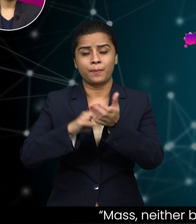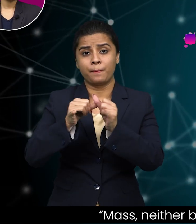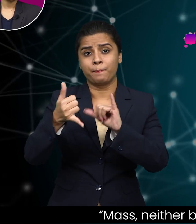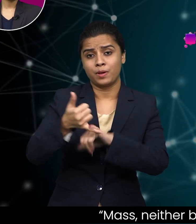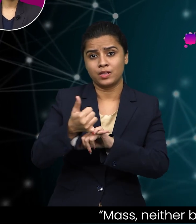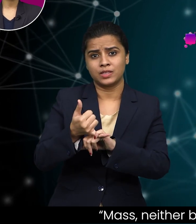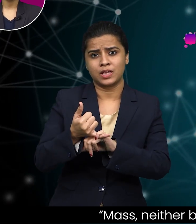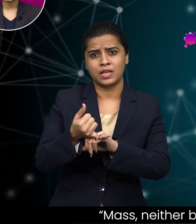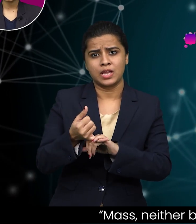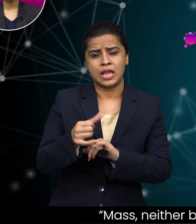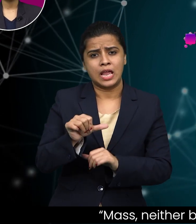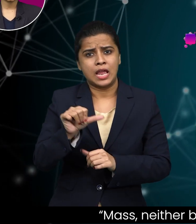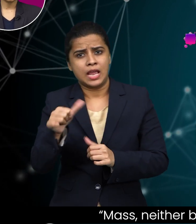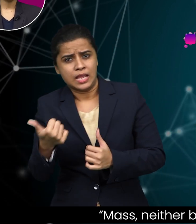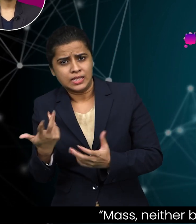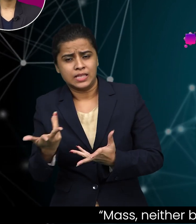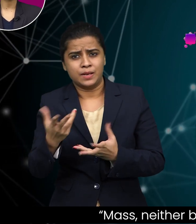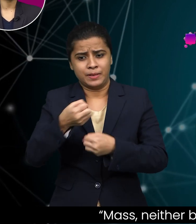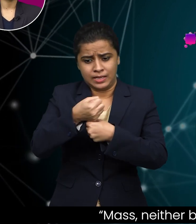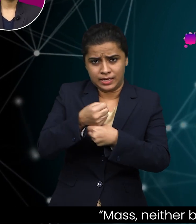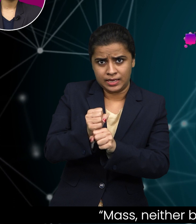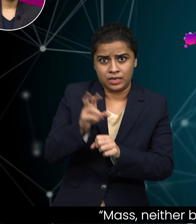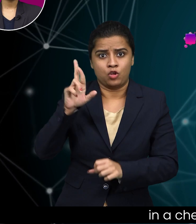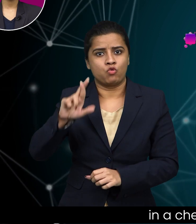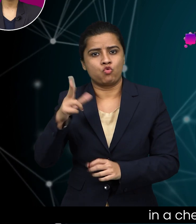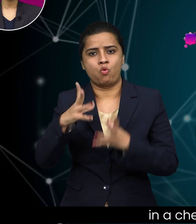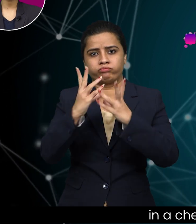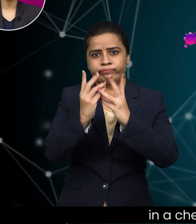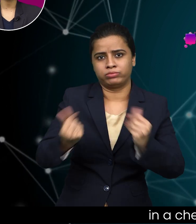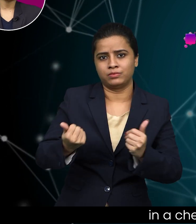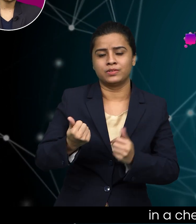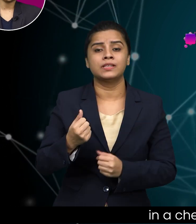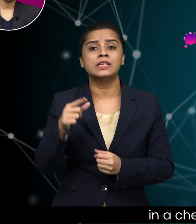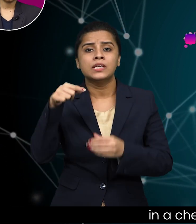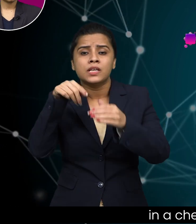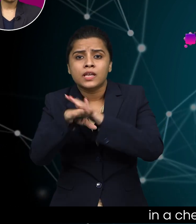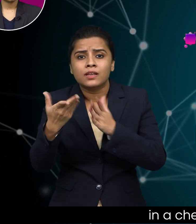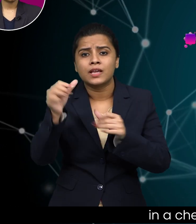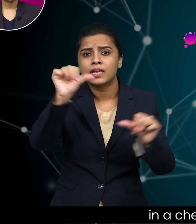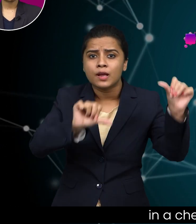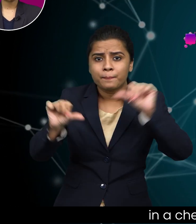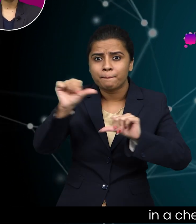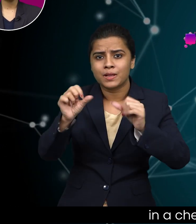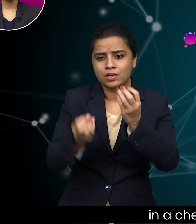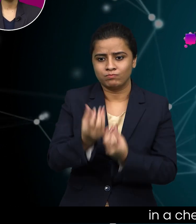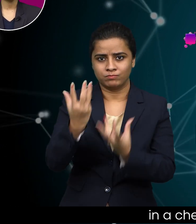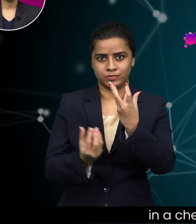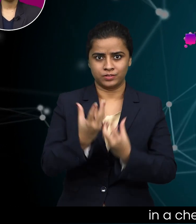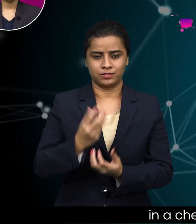Mass either be created nor destroyed in a chemical reaction.